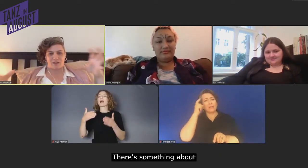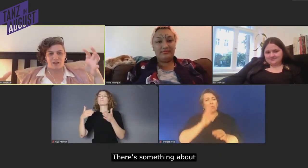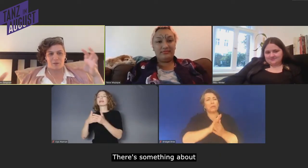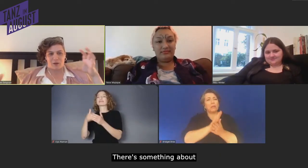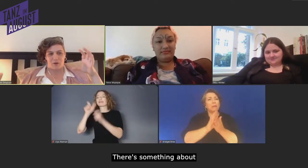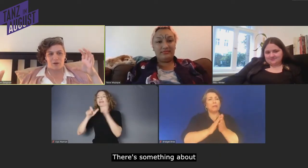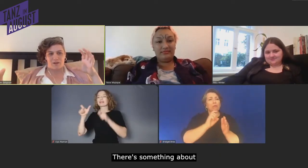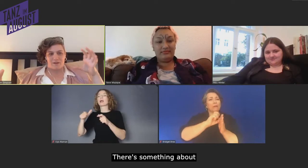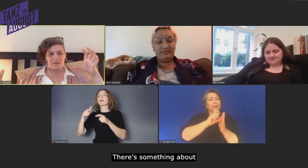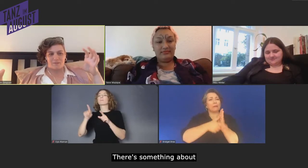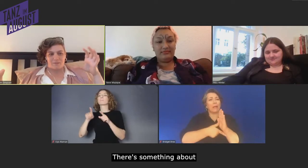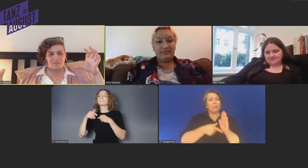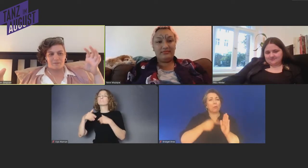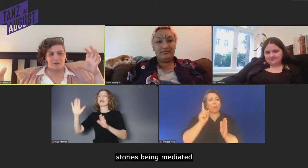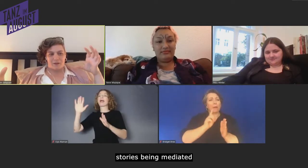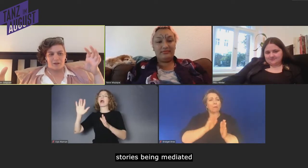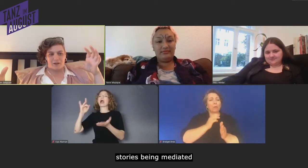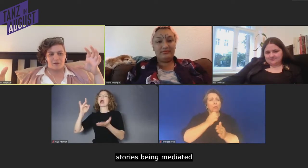something about